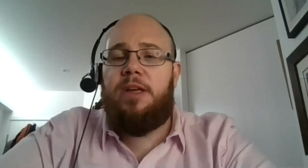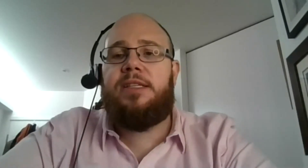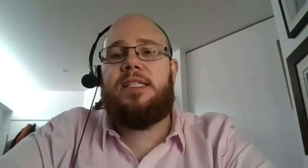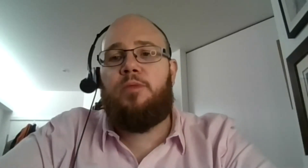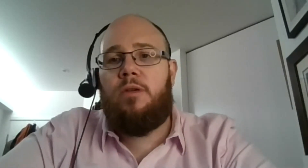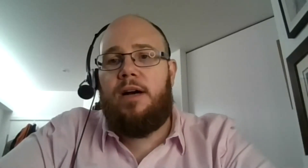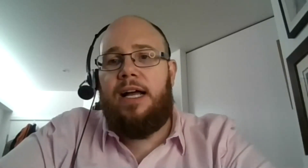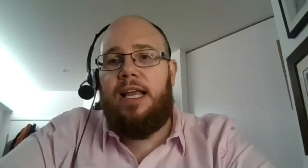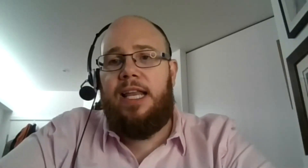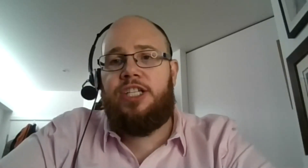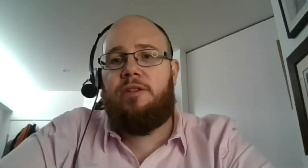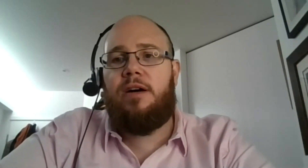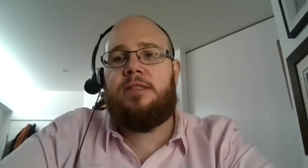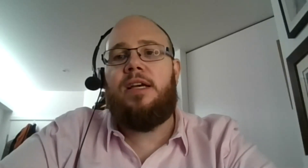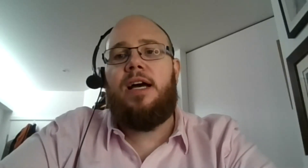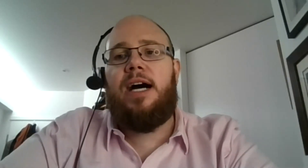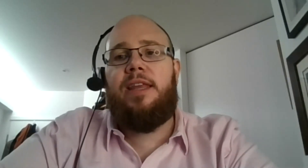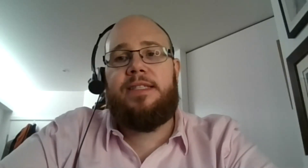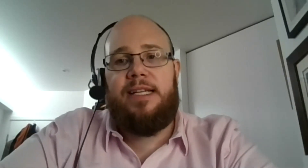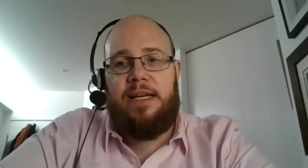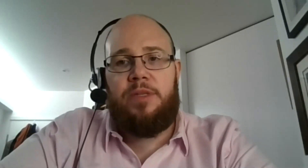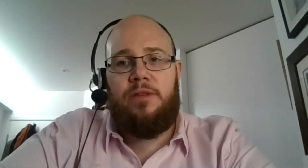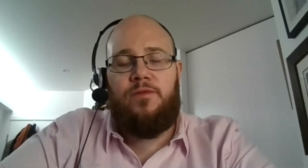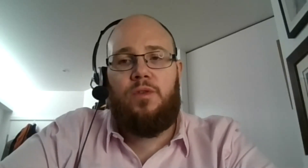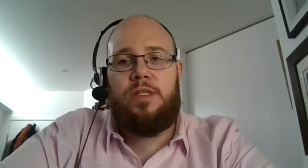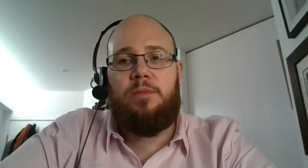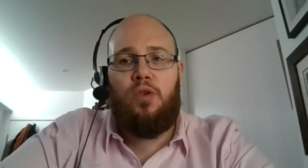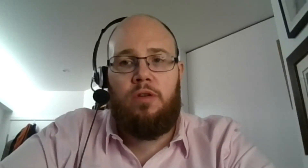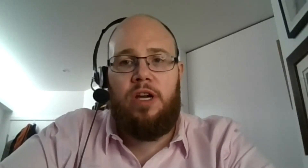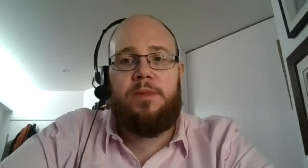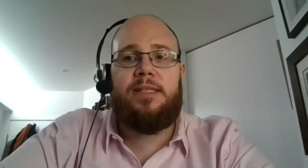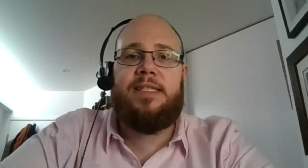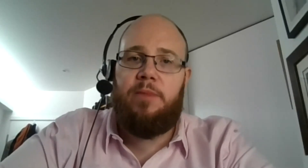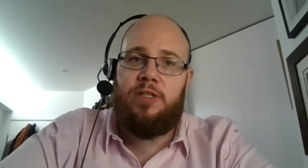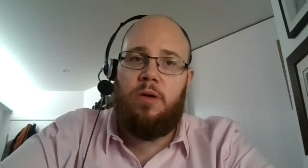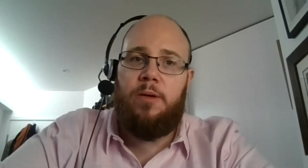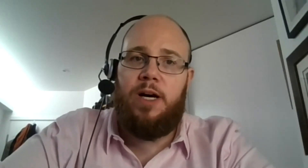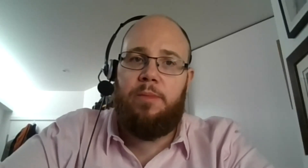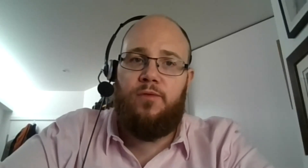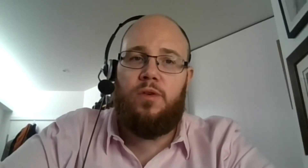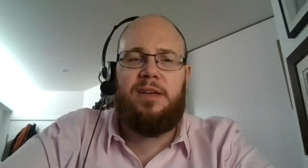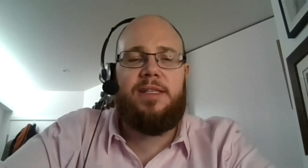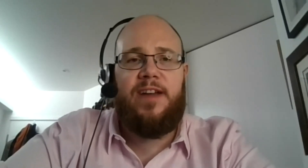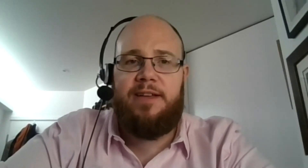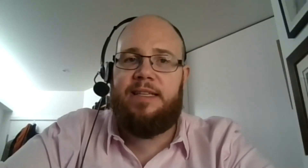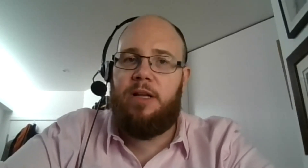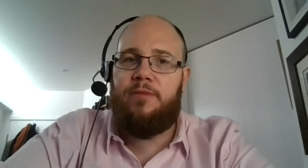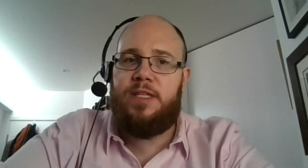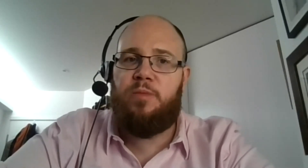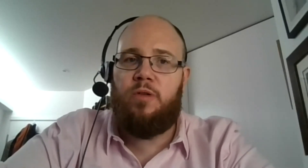community support, Alicia asks, there is an exemption for support groups similar to what we were before. So it's very similar for support